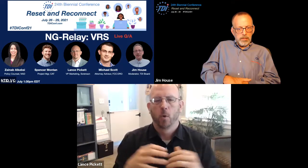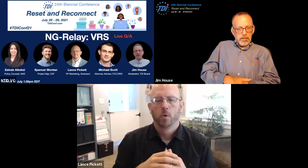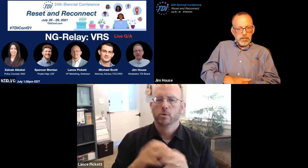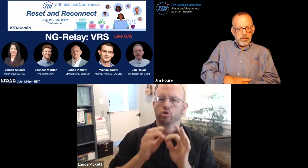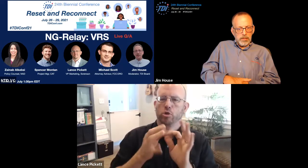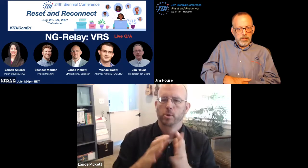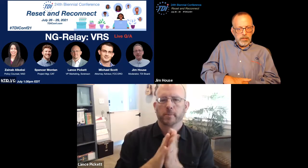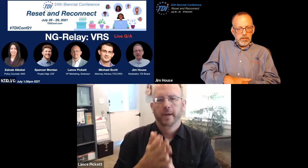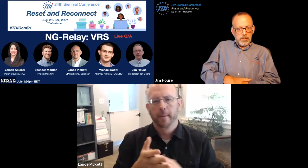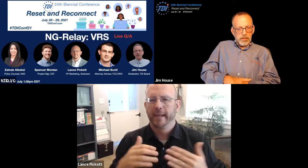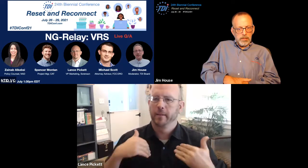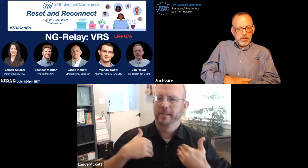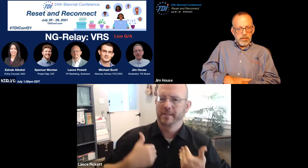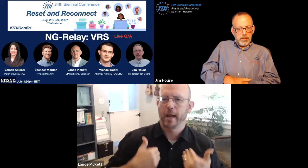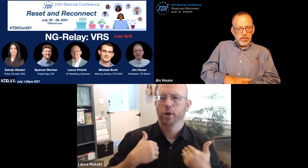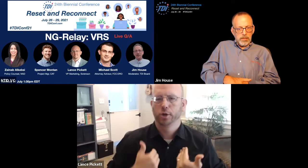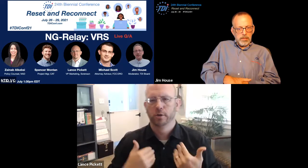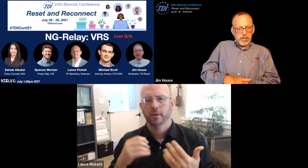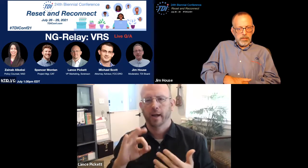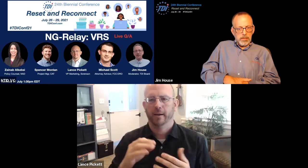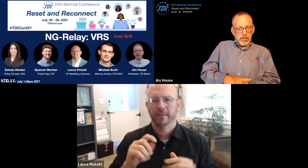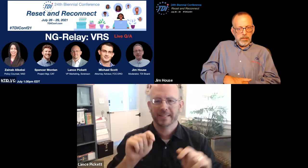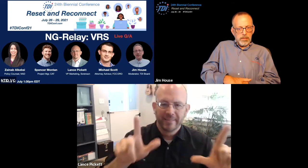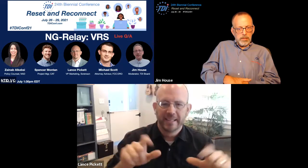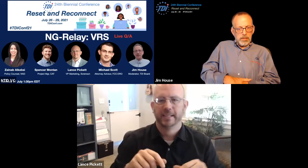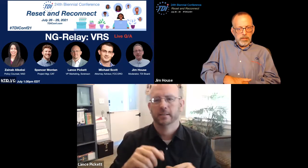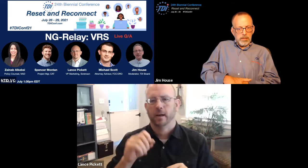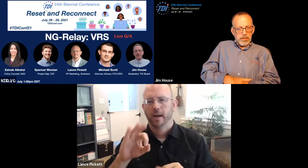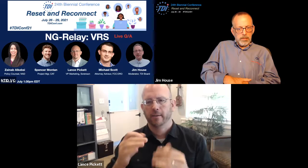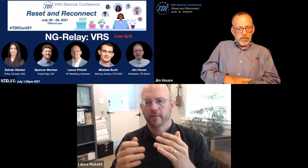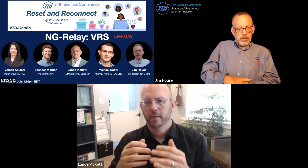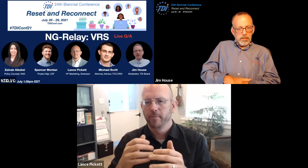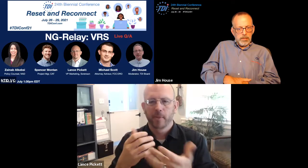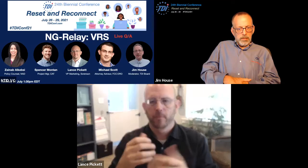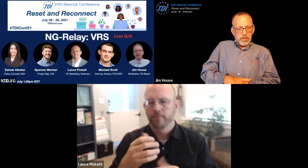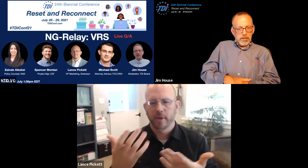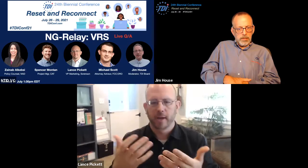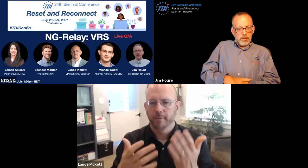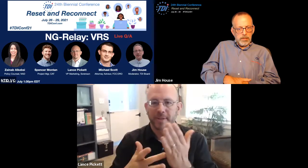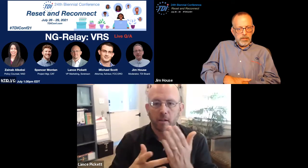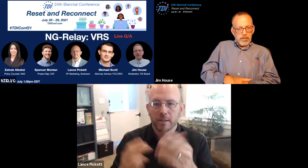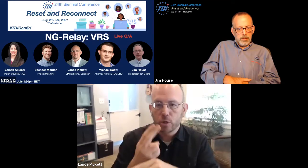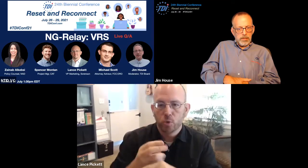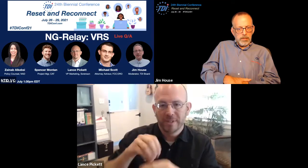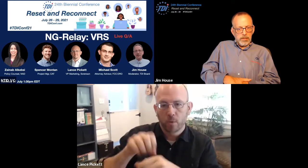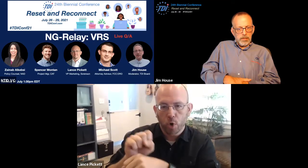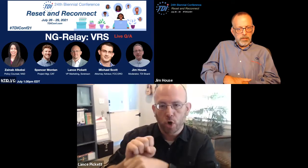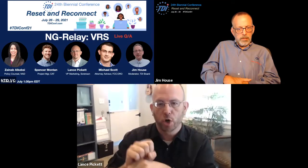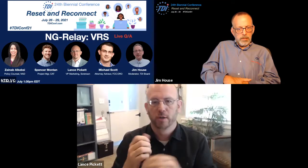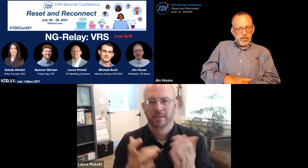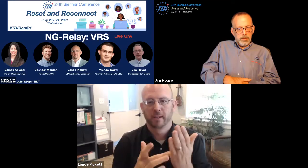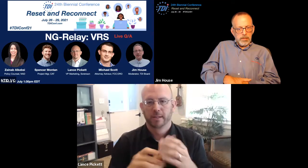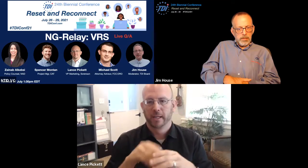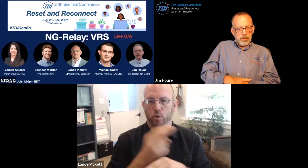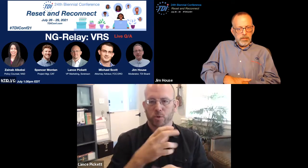the VRS industry, the interpreters became tired of the whole